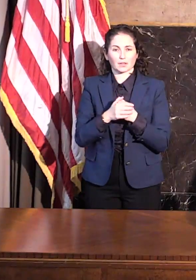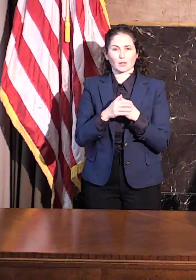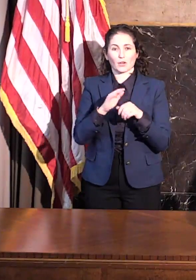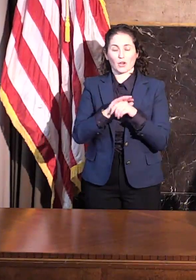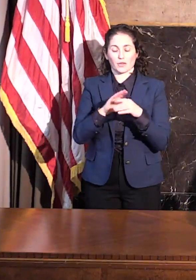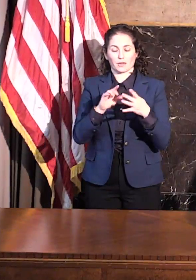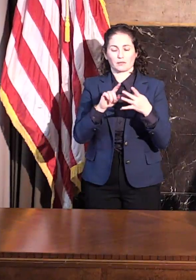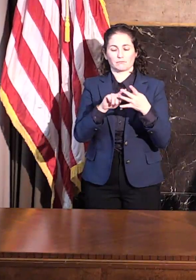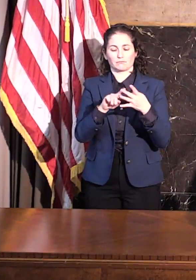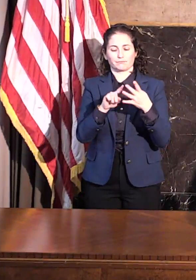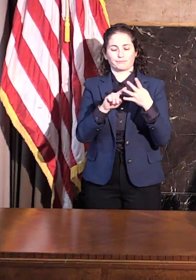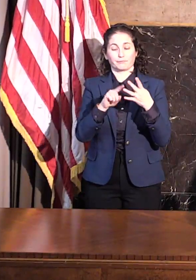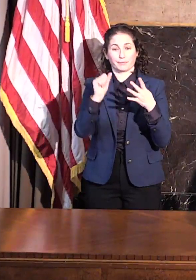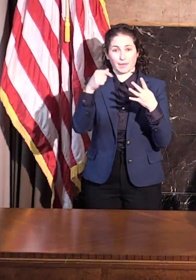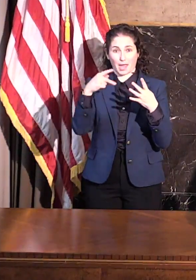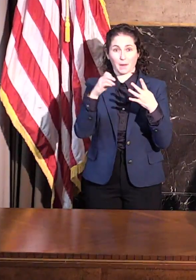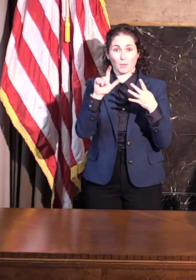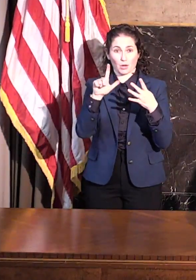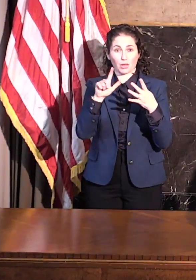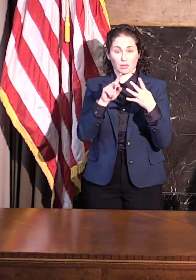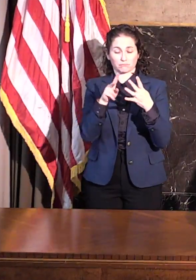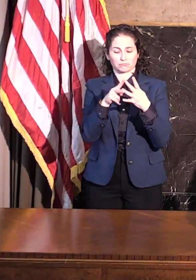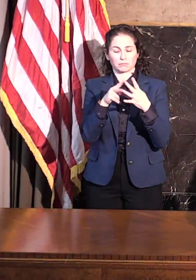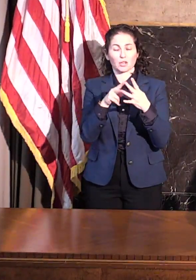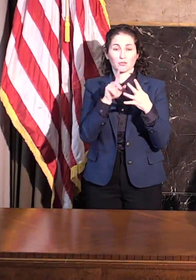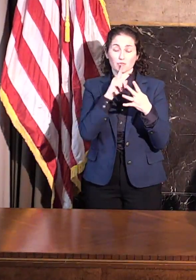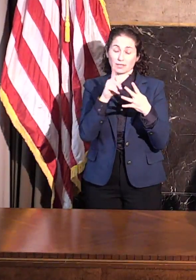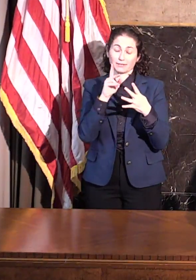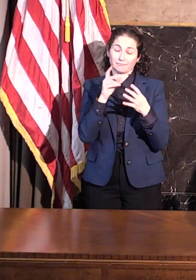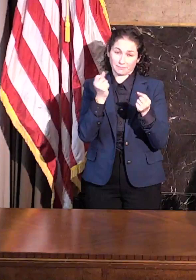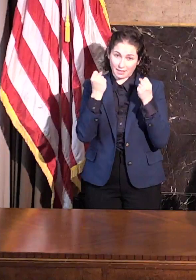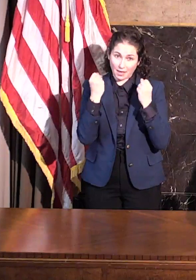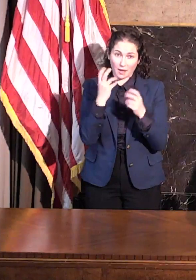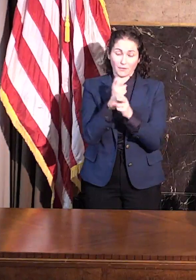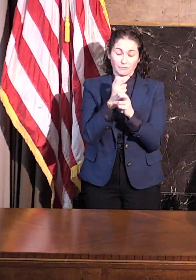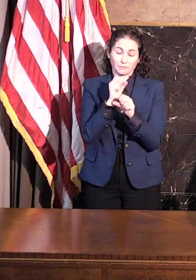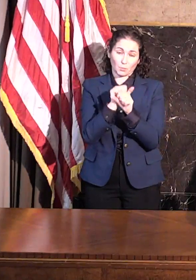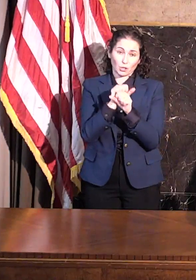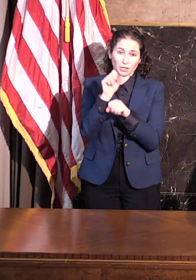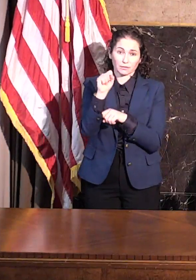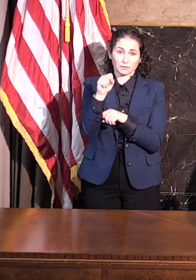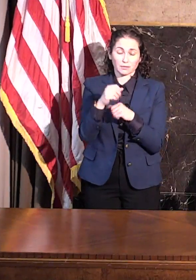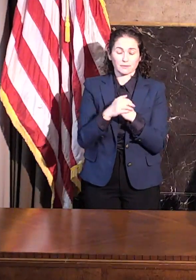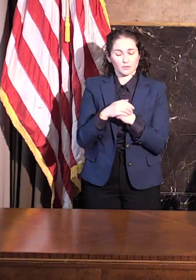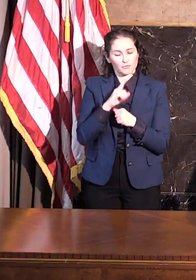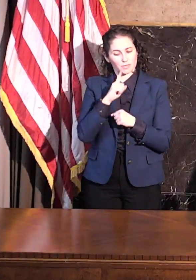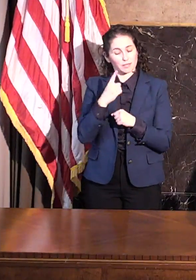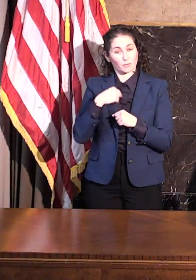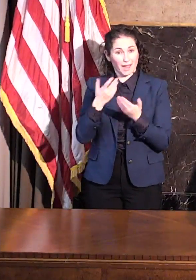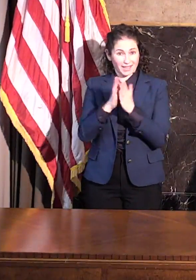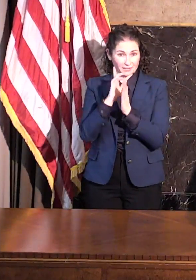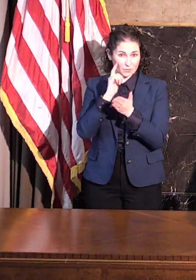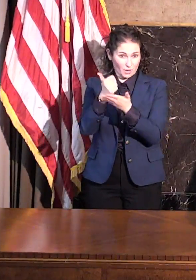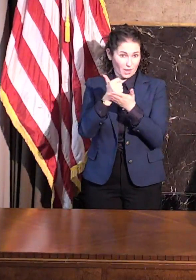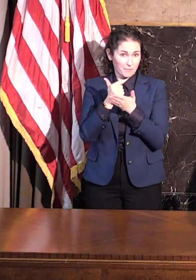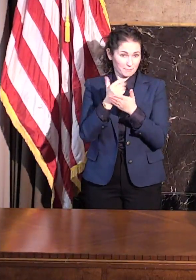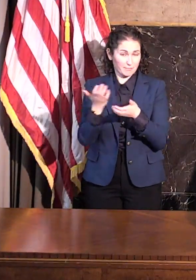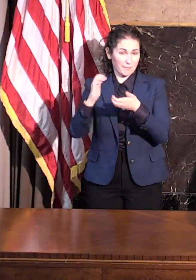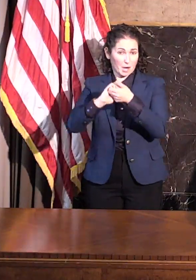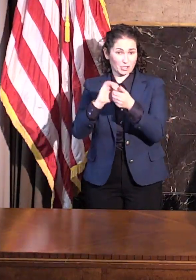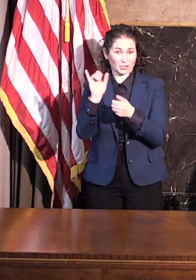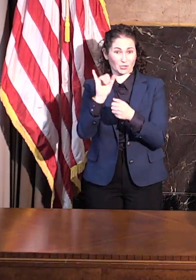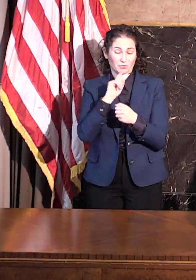through community pop-up events and targeted outreach. Currently, these events, around the vaccination events,